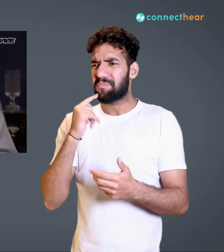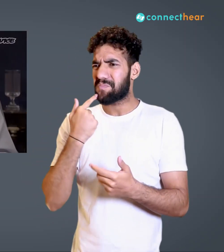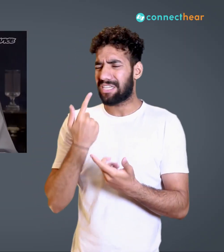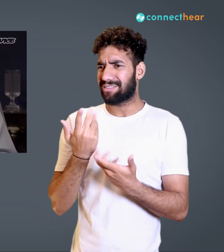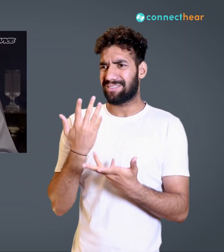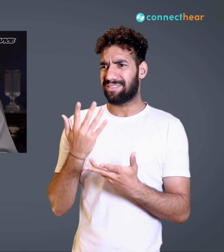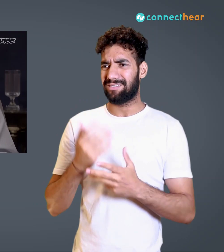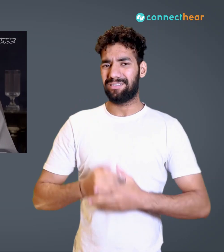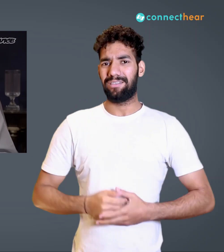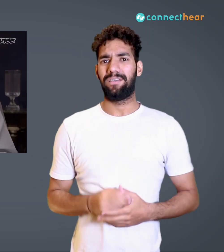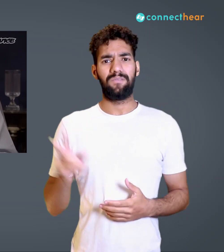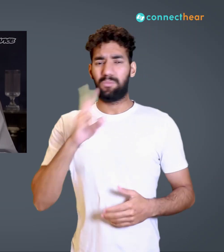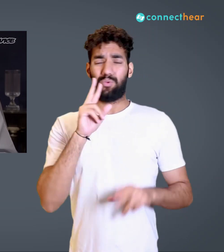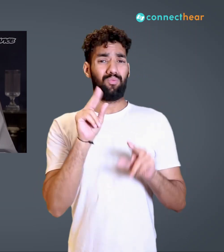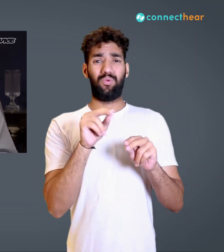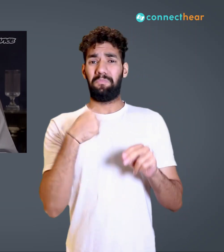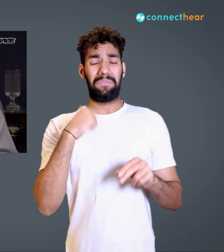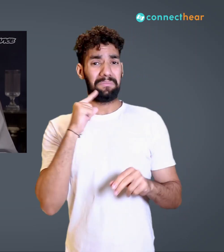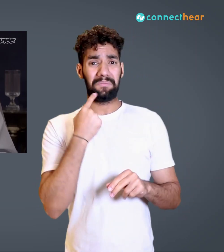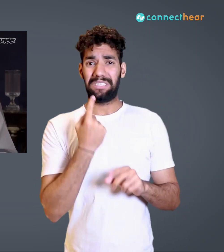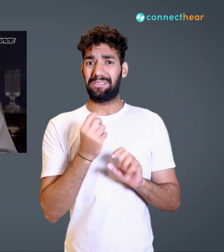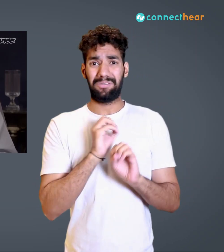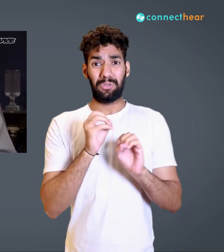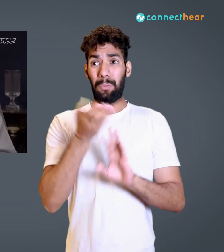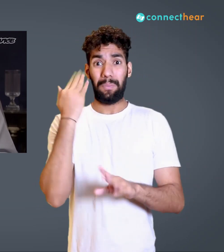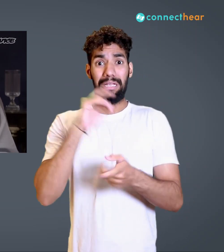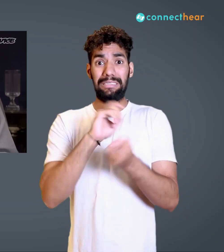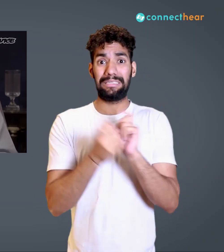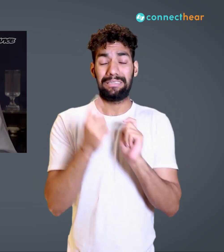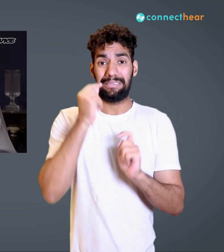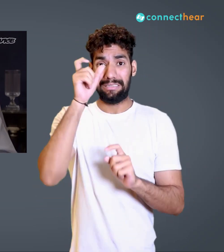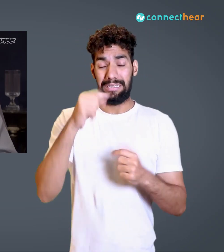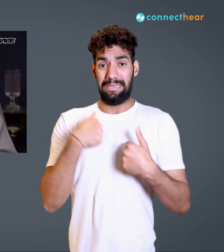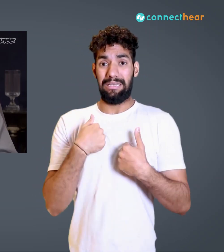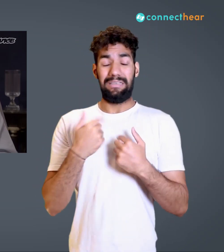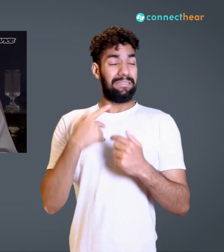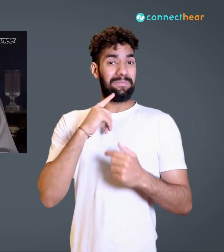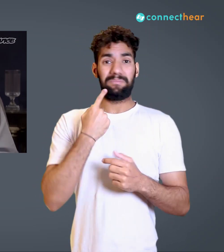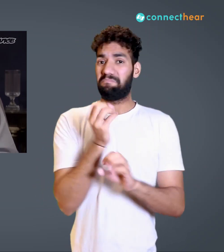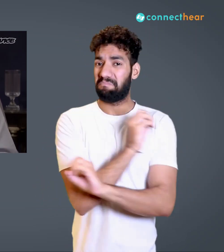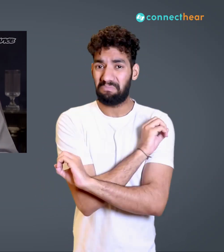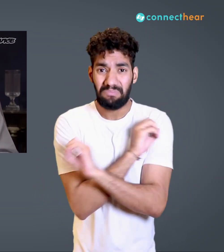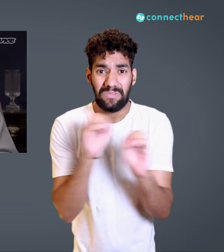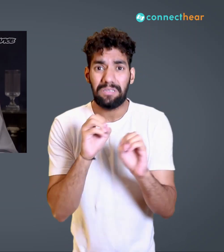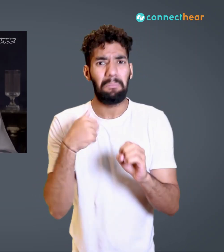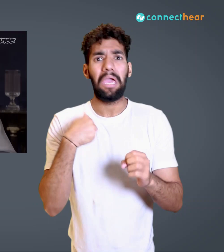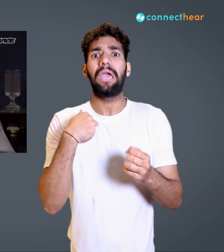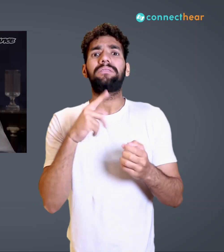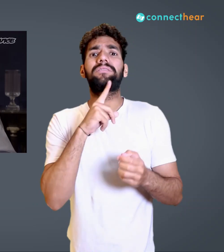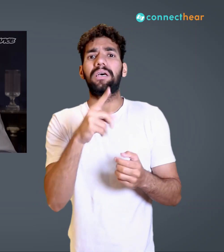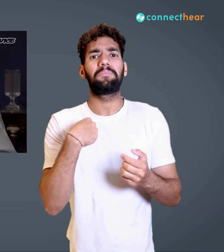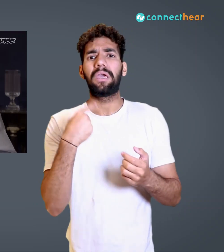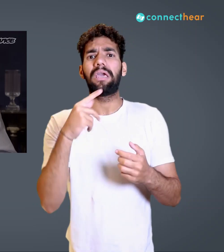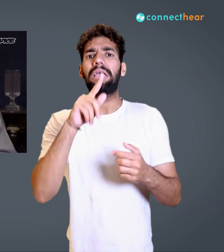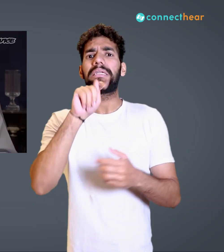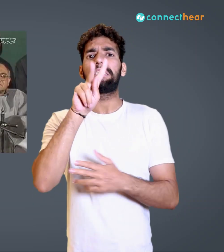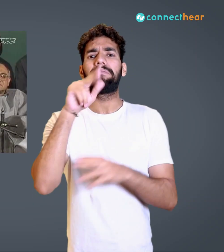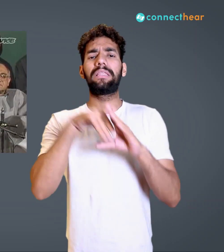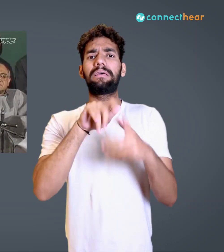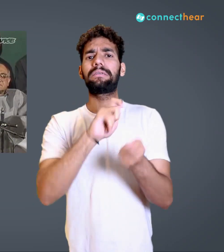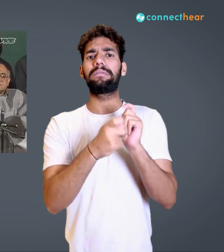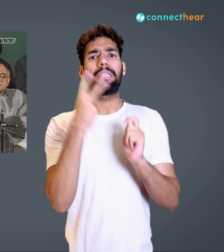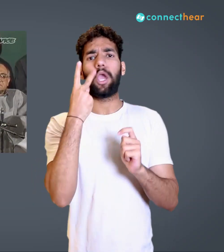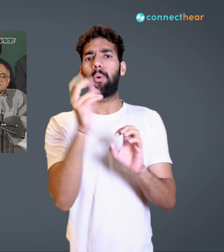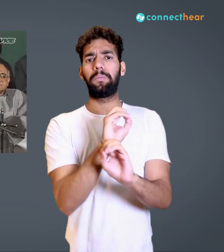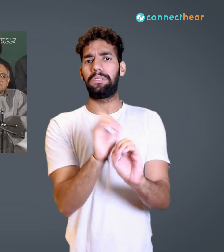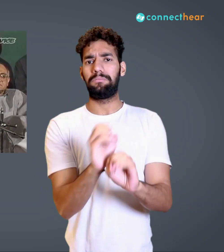life free of responsibility Never. at all? Not even once have I ever missed that life. In fact, I don't even watch any cricket anymore. It